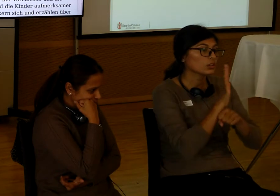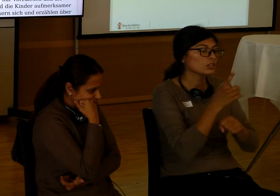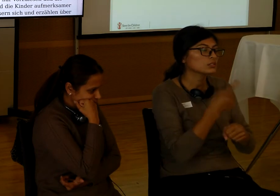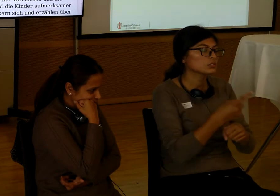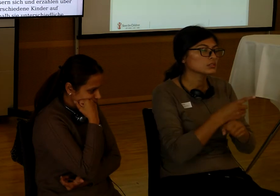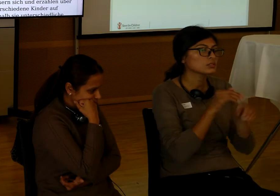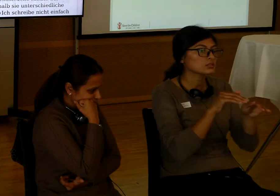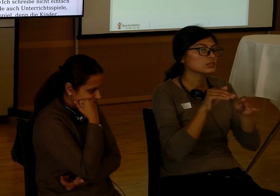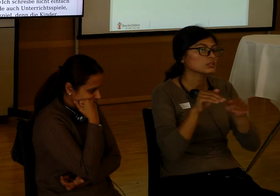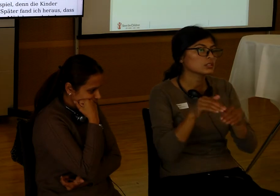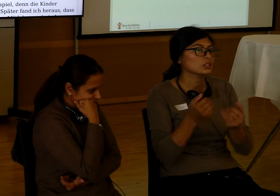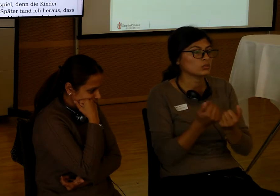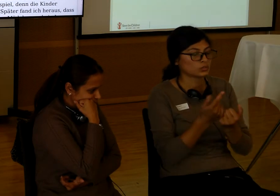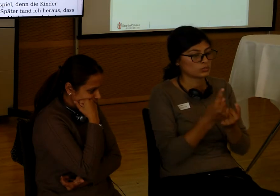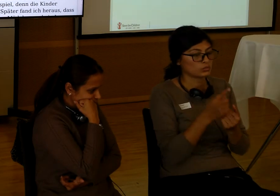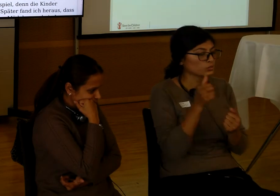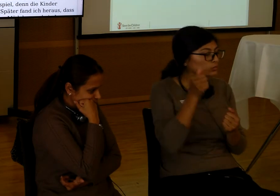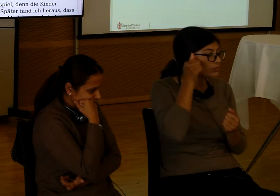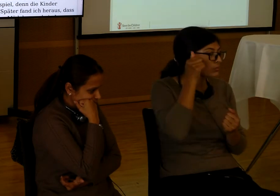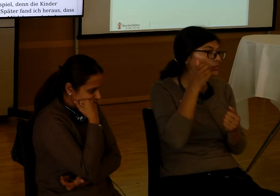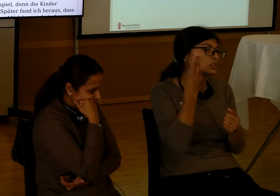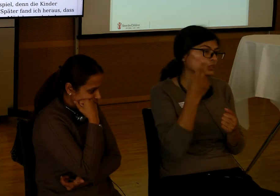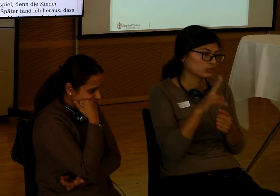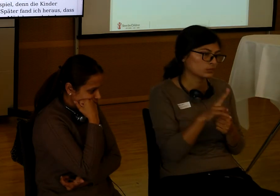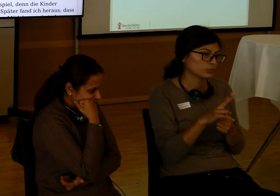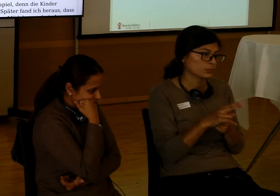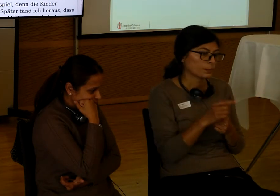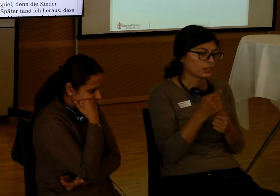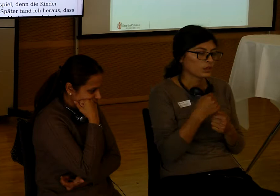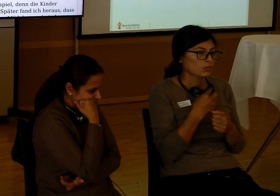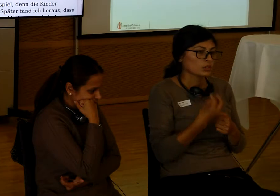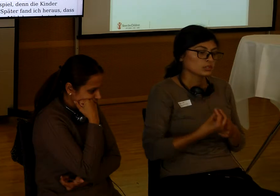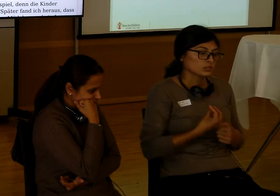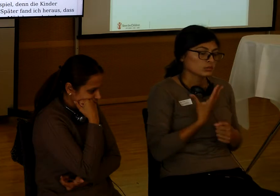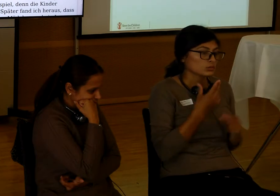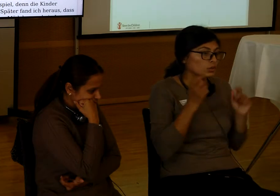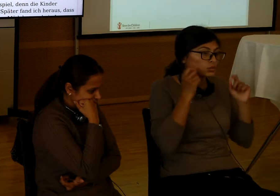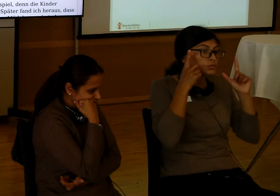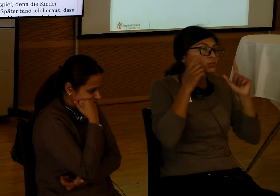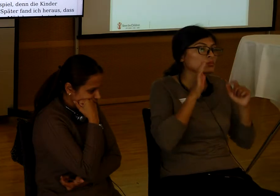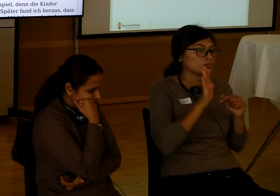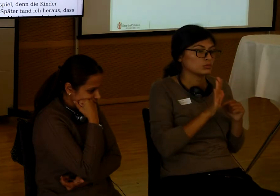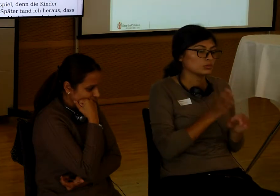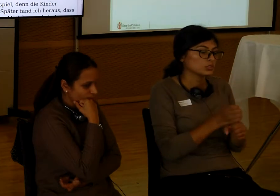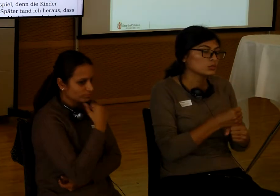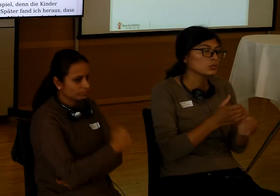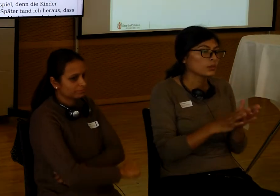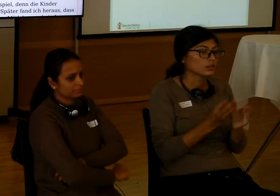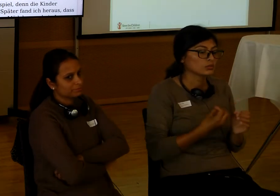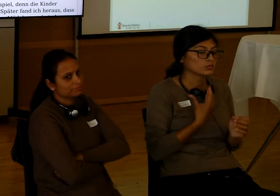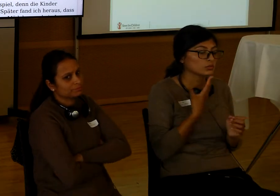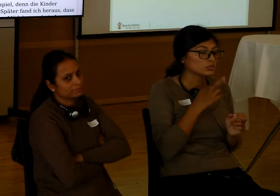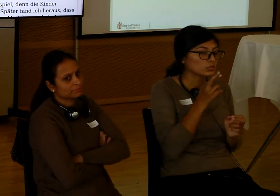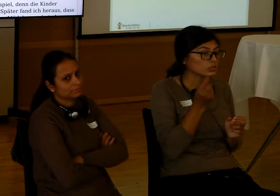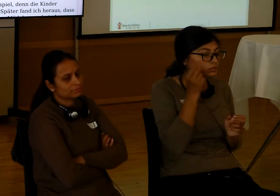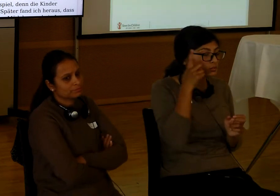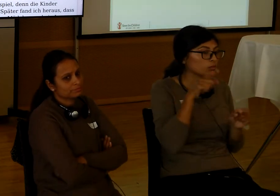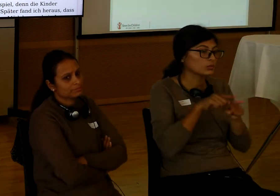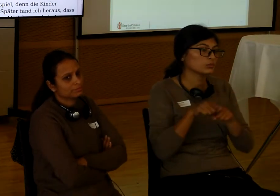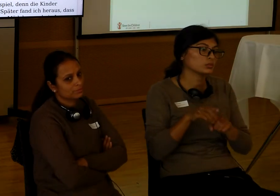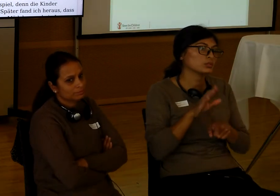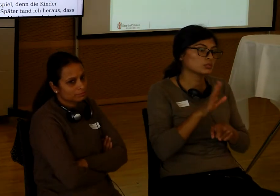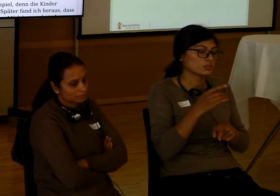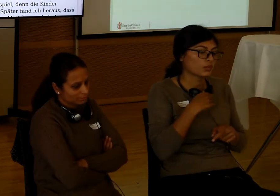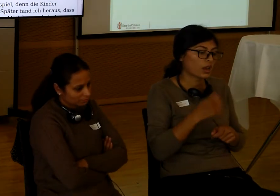of cooperative learning. I am happily surprised by the results. Since I stopped my